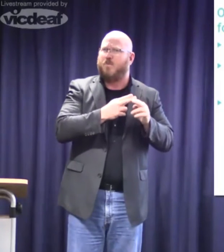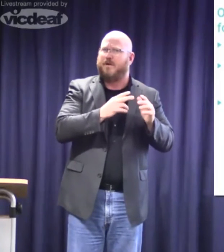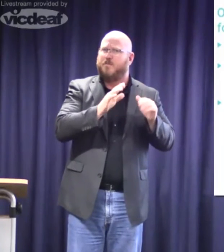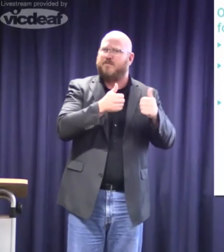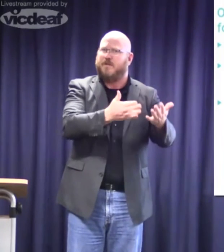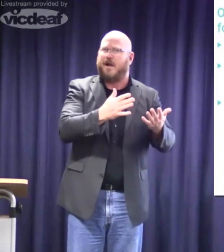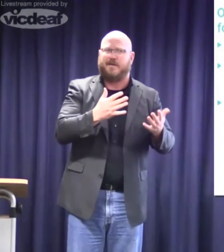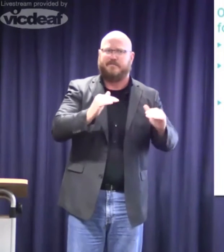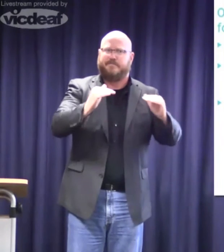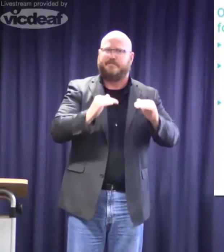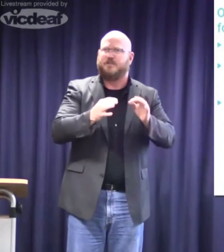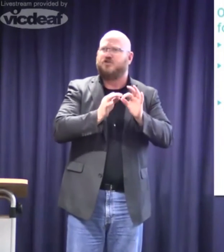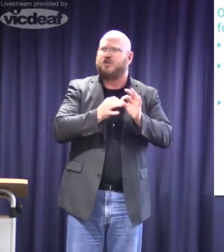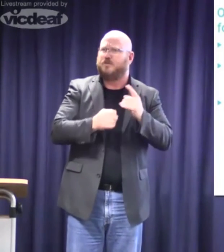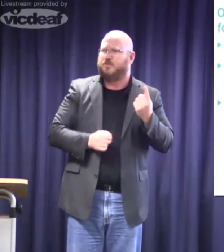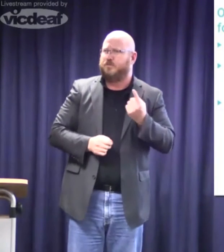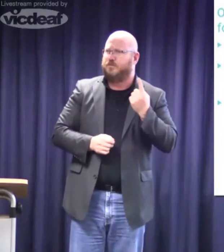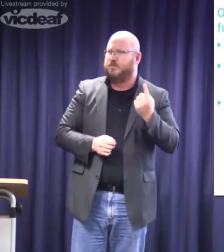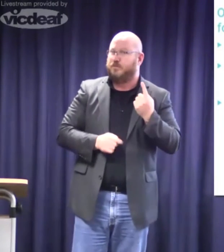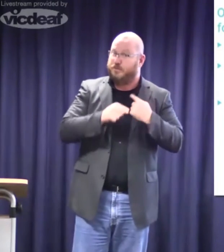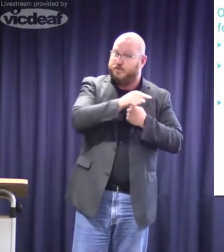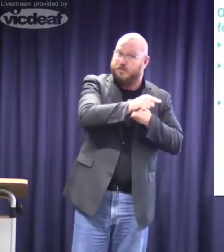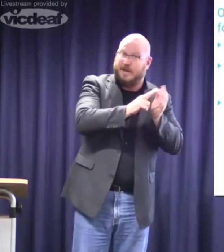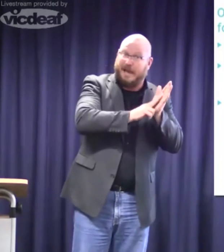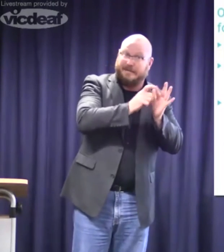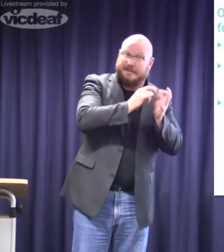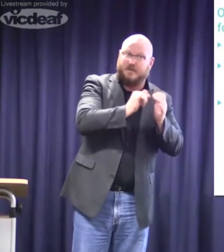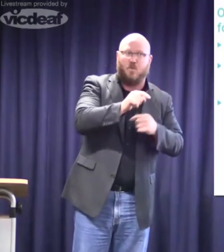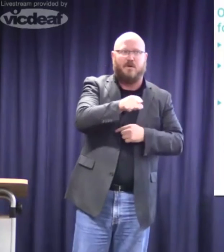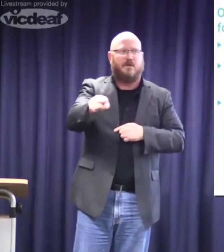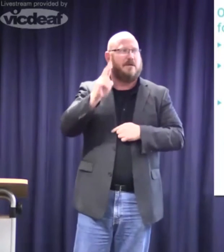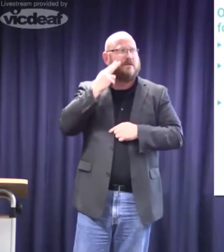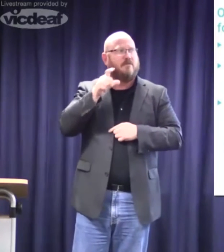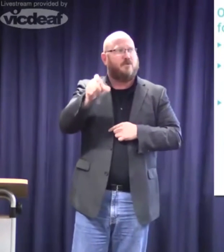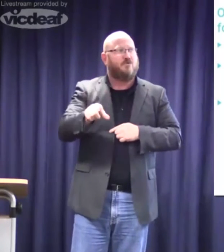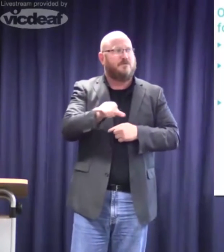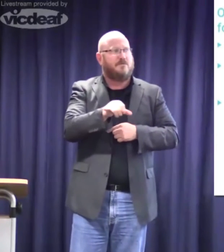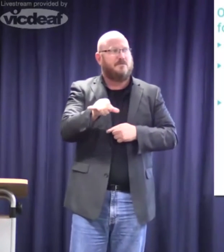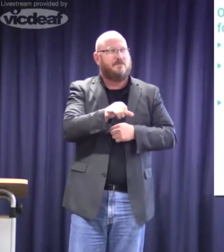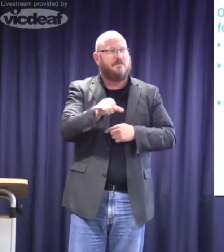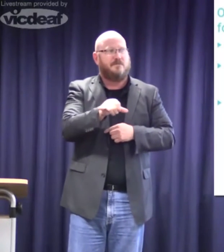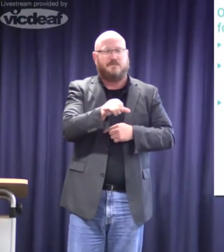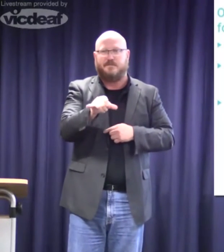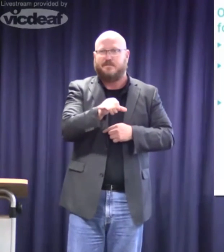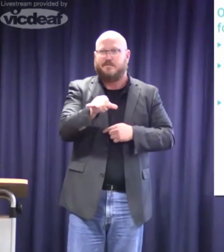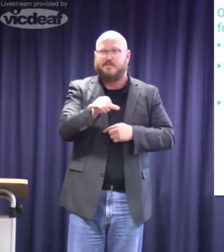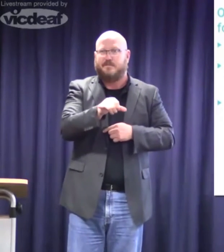So if an accredited interpreter is not provided, who's liable